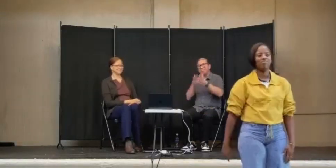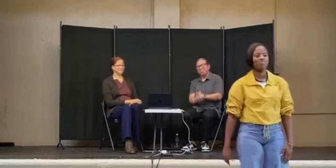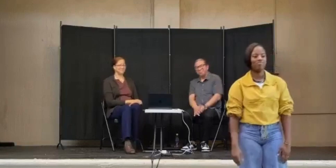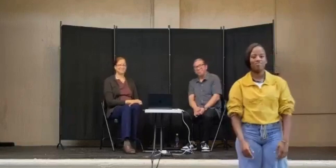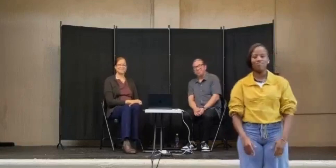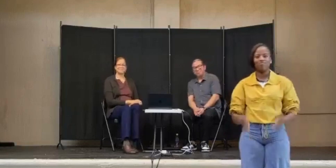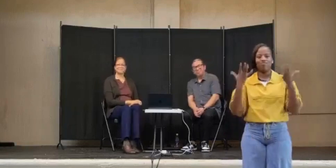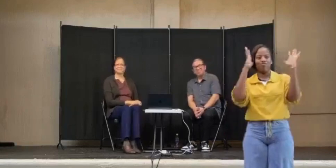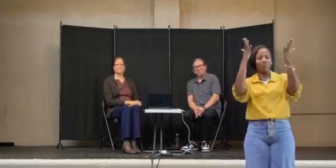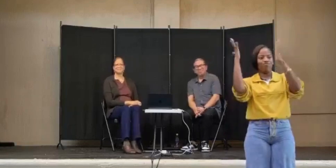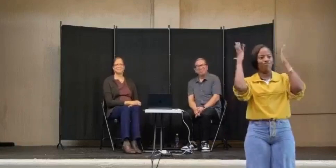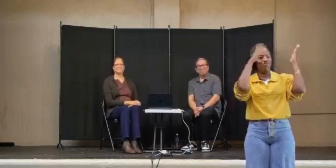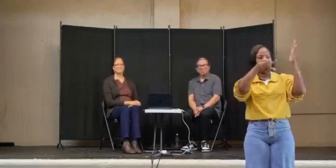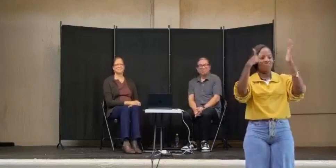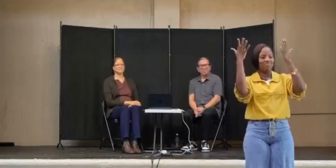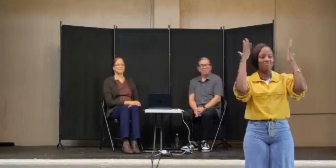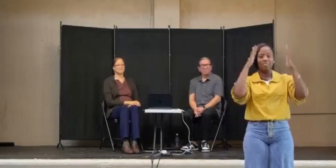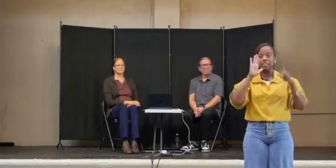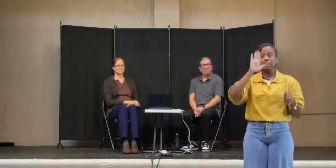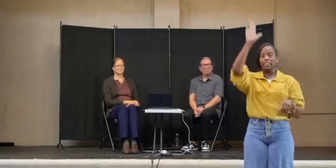Thank you.